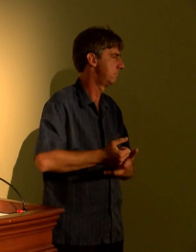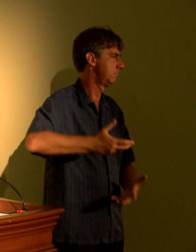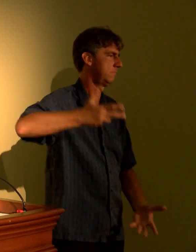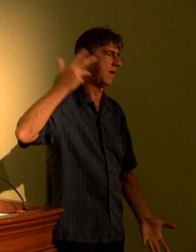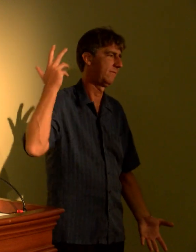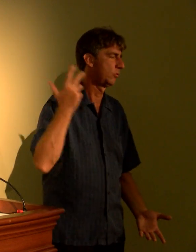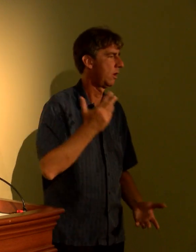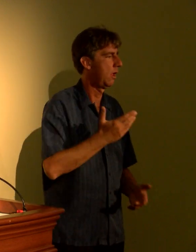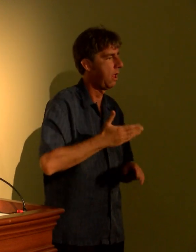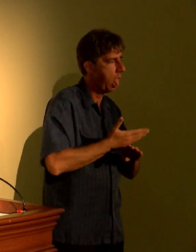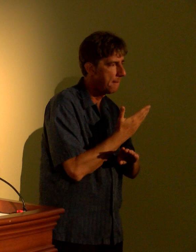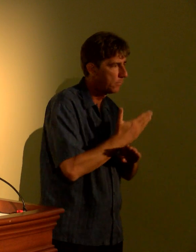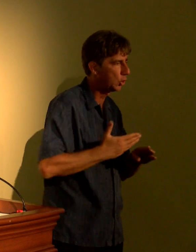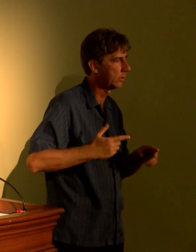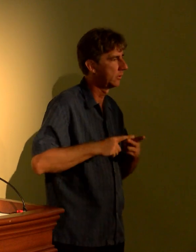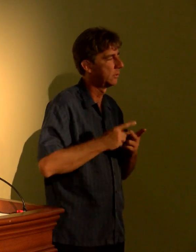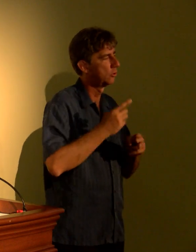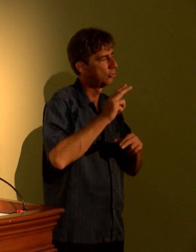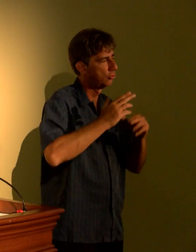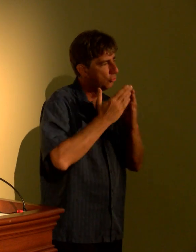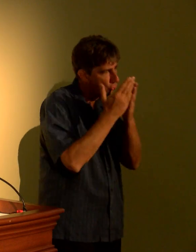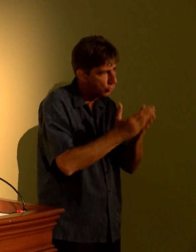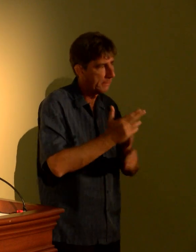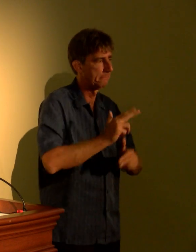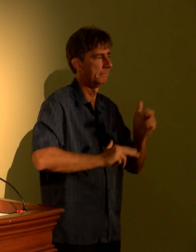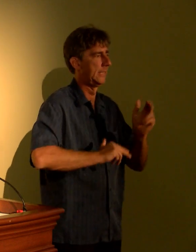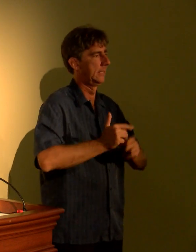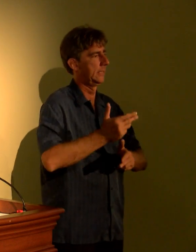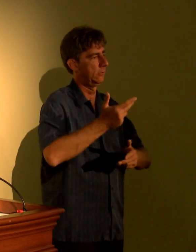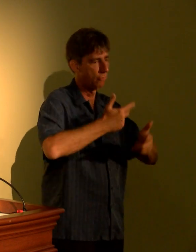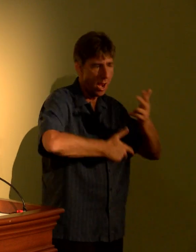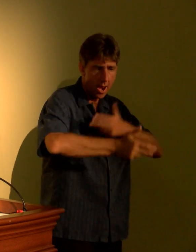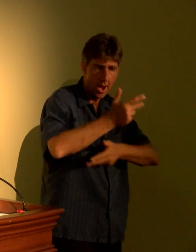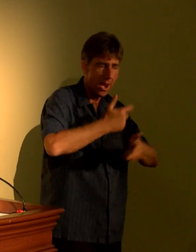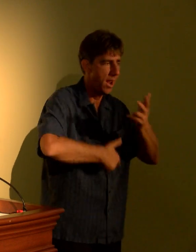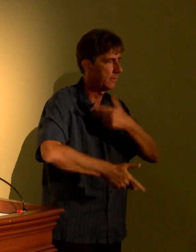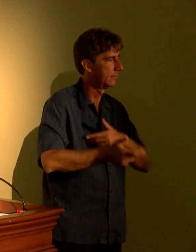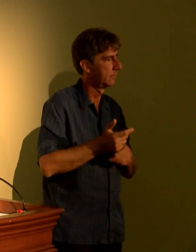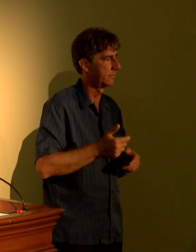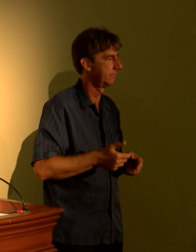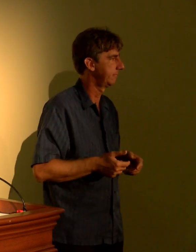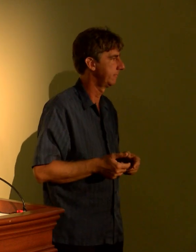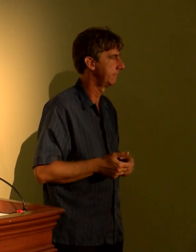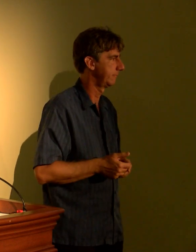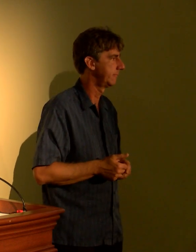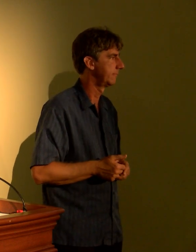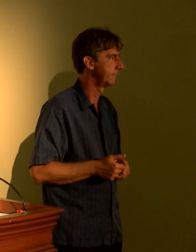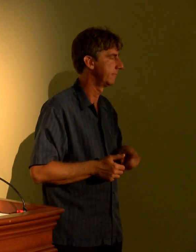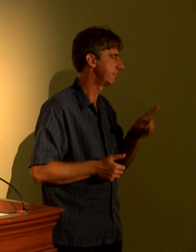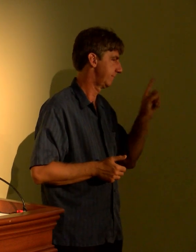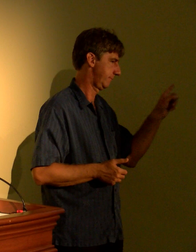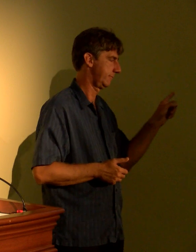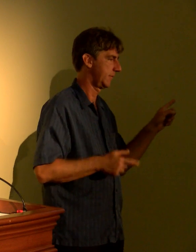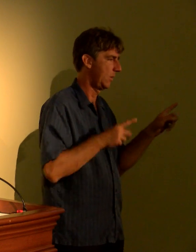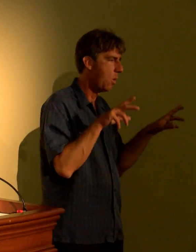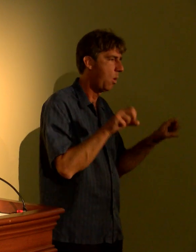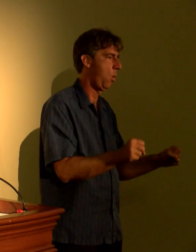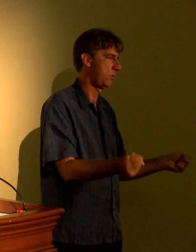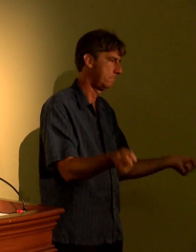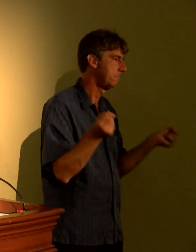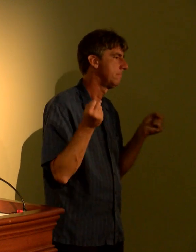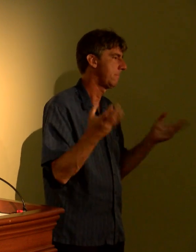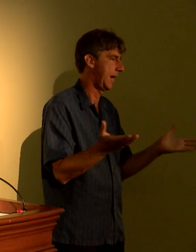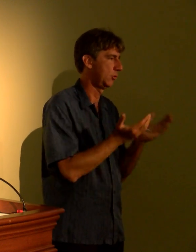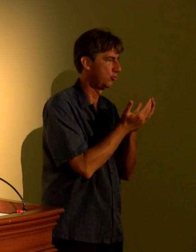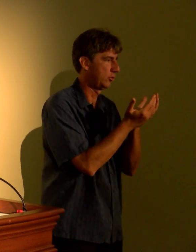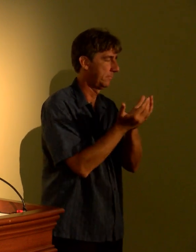lumbering, shipbuilding, and trade, as many successful business people did in Maine. Colonel Cutts owned many ships. He